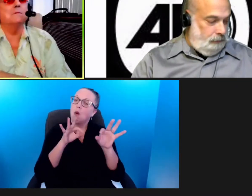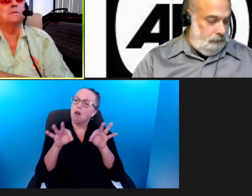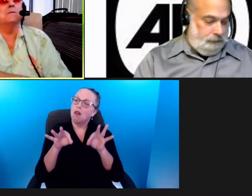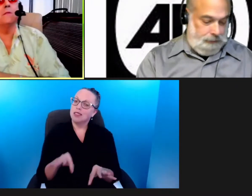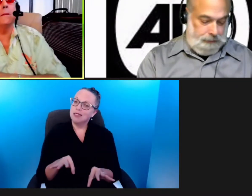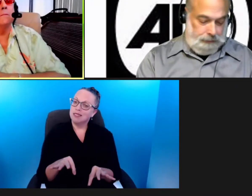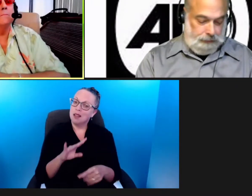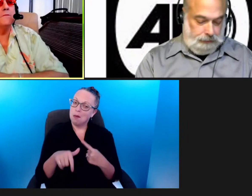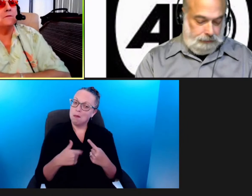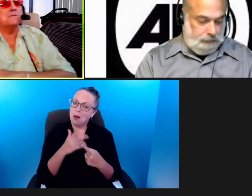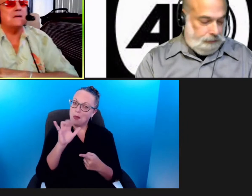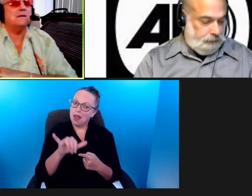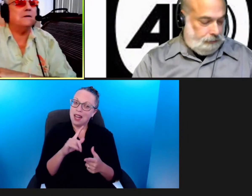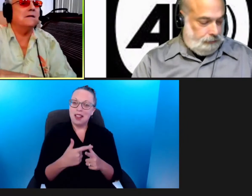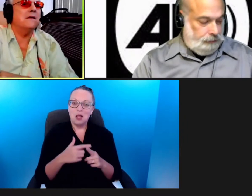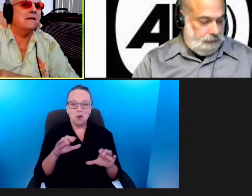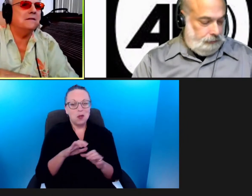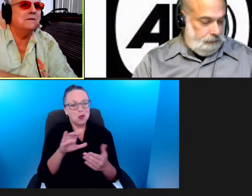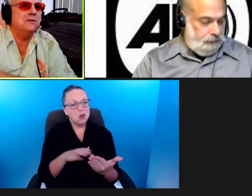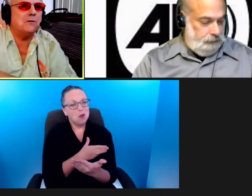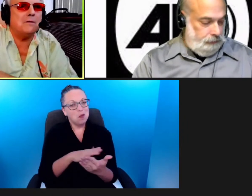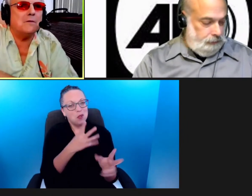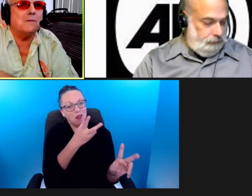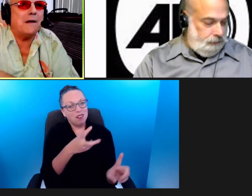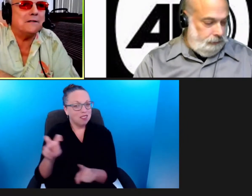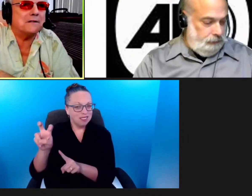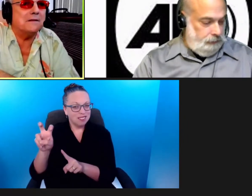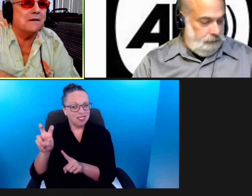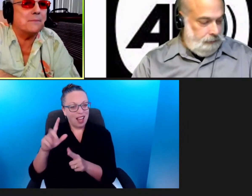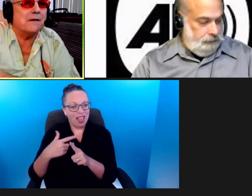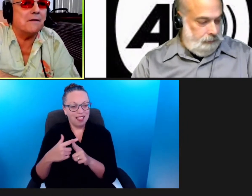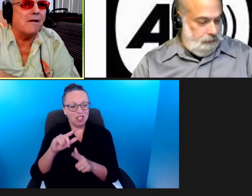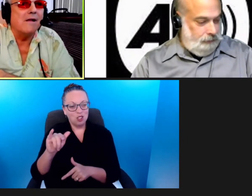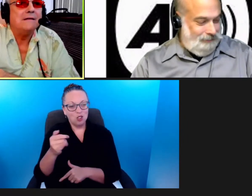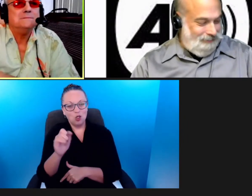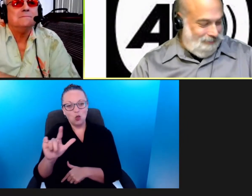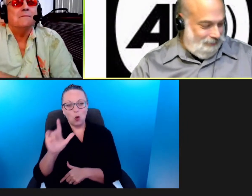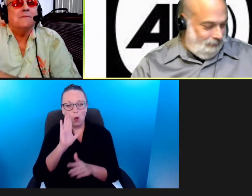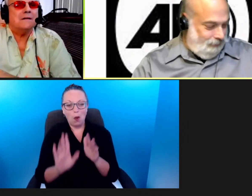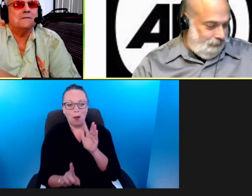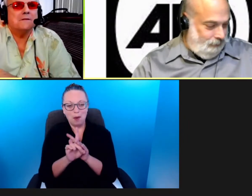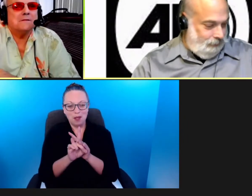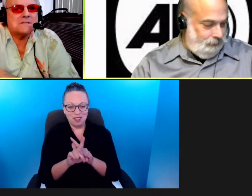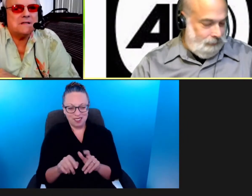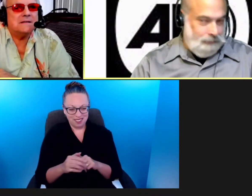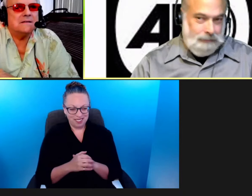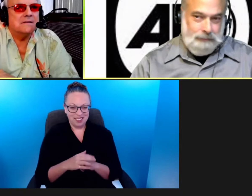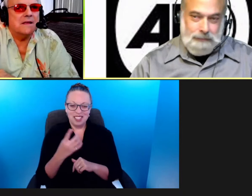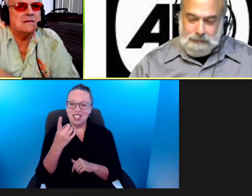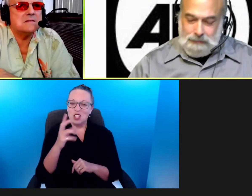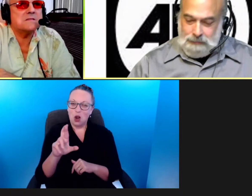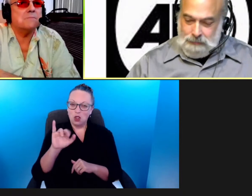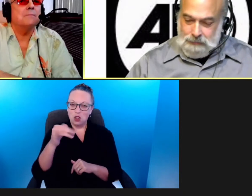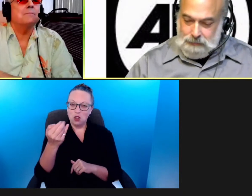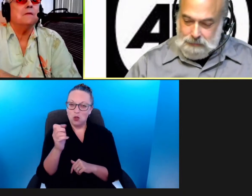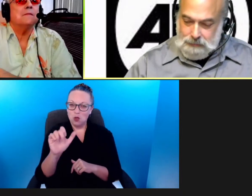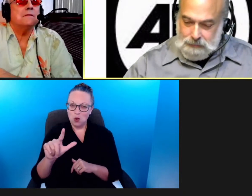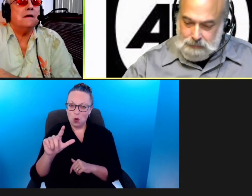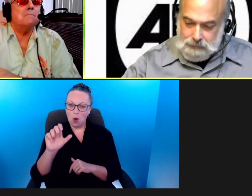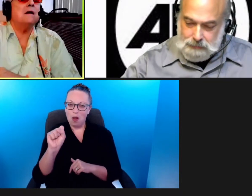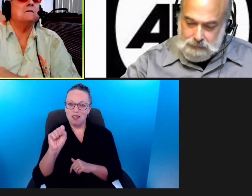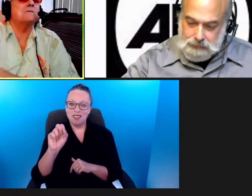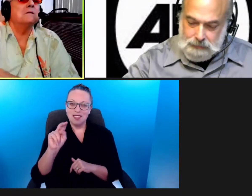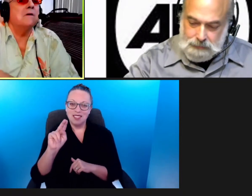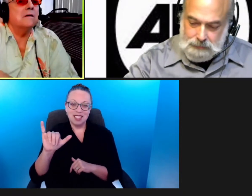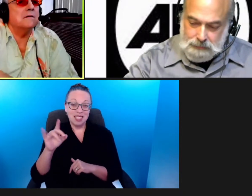then we will do the little musical segue, and then Joel will magically appear. Dr. Joel Snyder is the